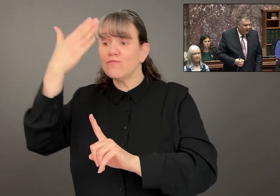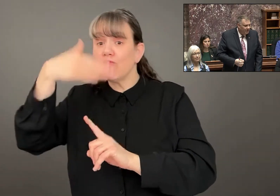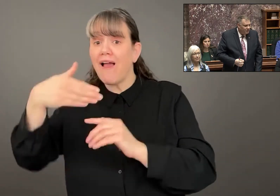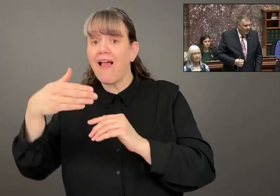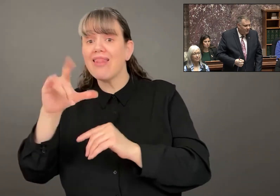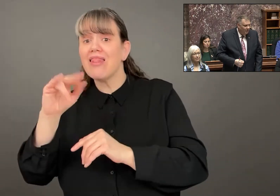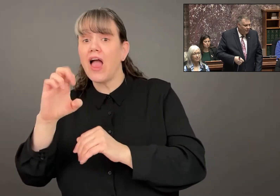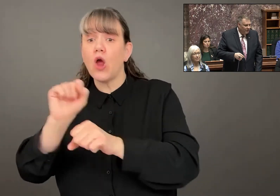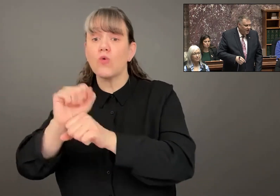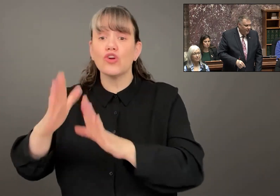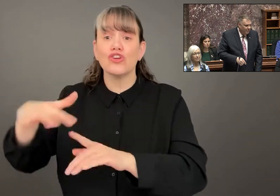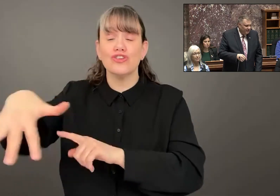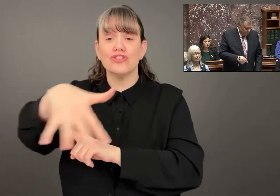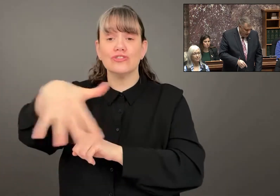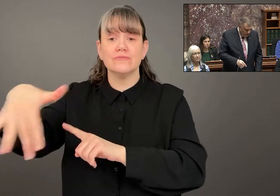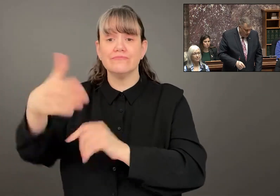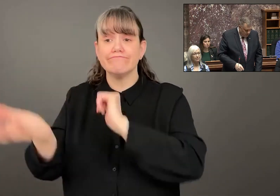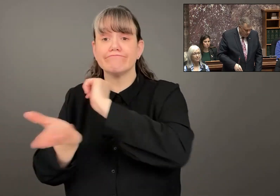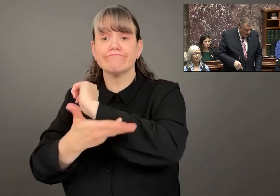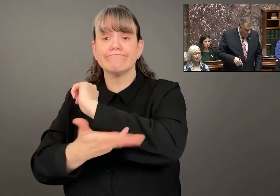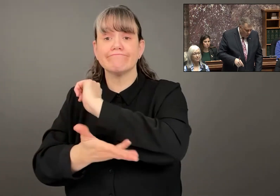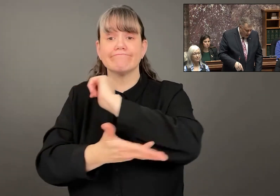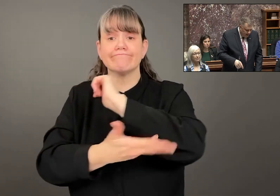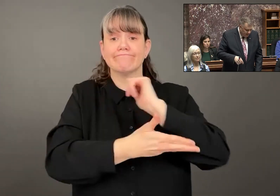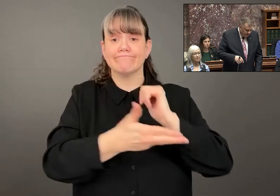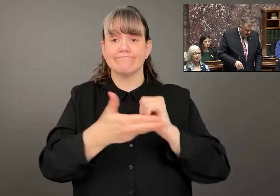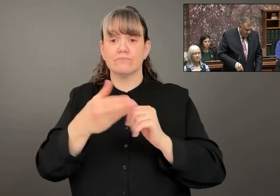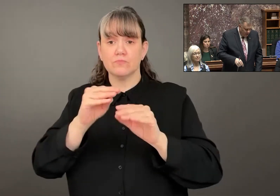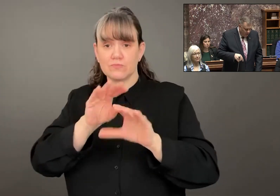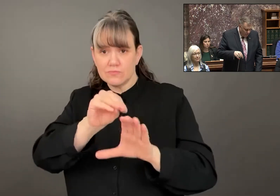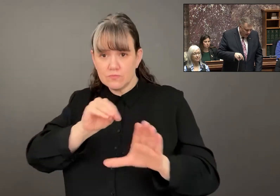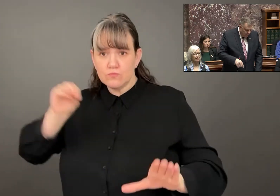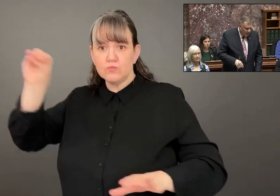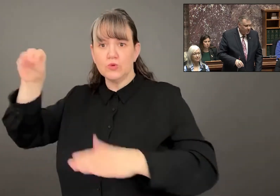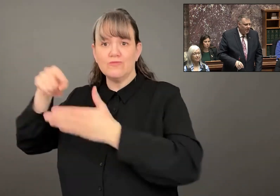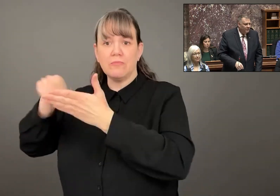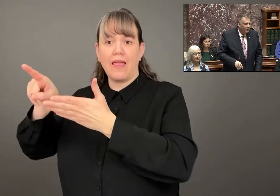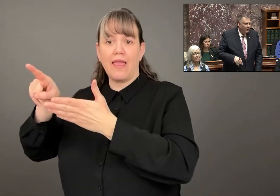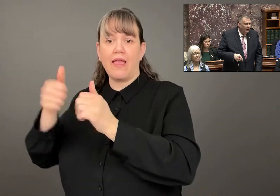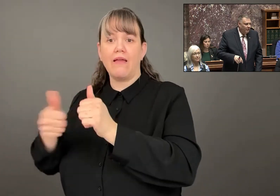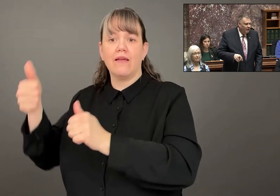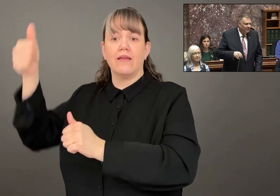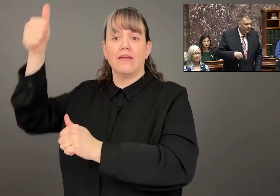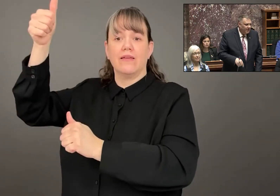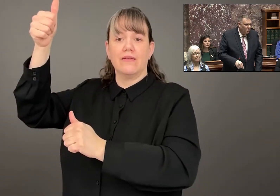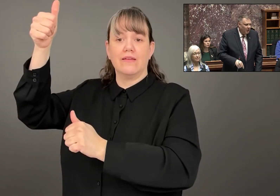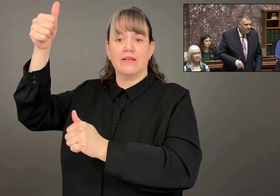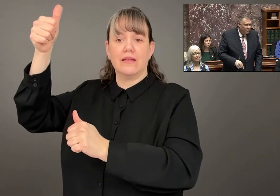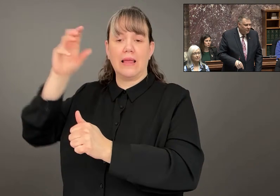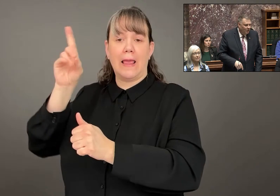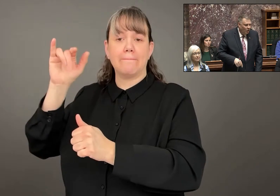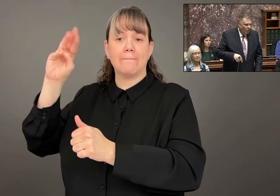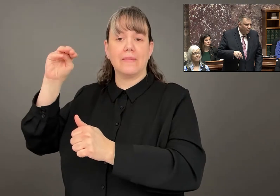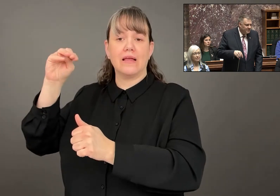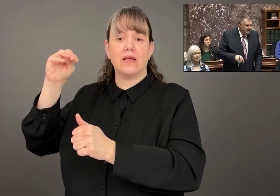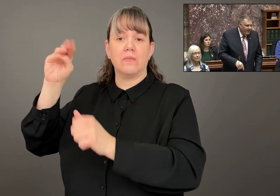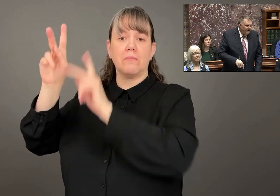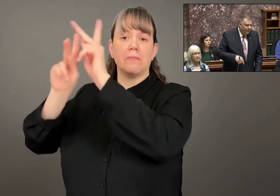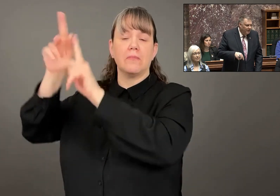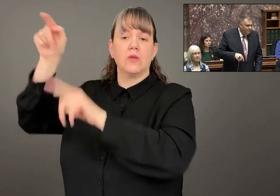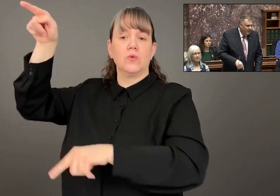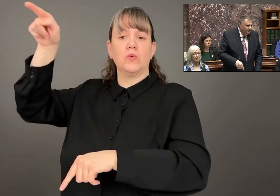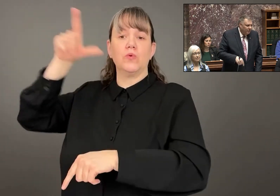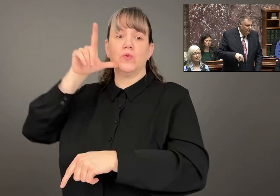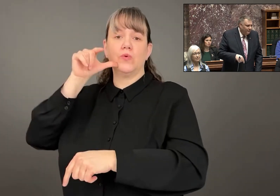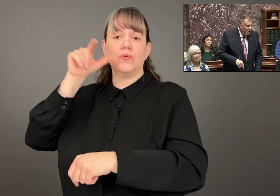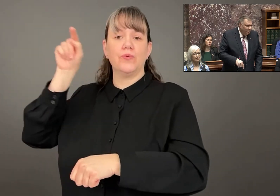on paychecks for government spin doctors. Why is this government prioritizing the hiring of spin doctors over staff